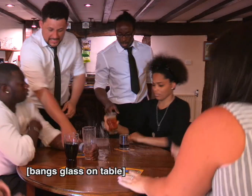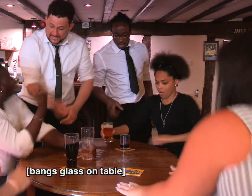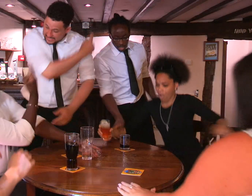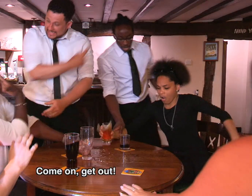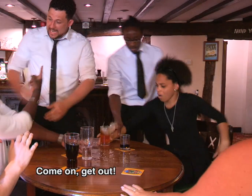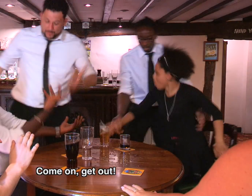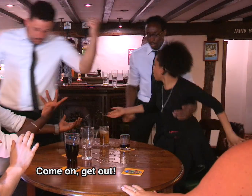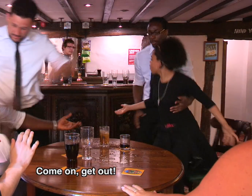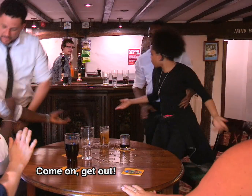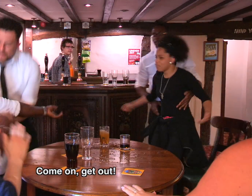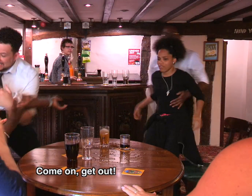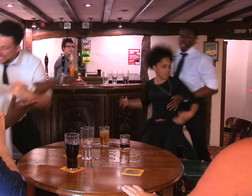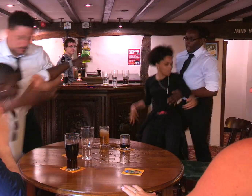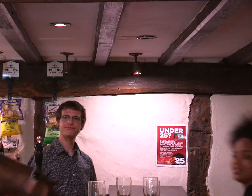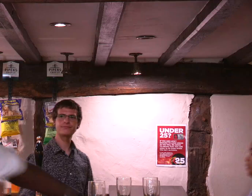Let's get out. Out.